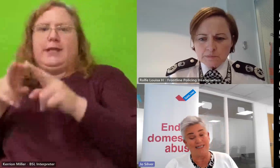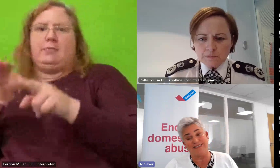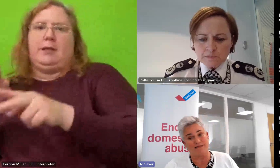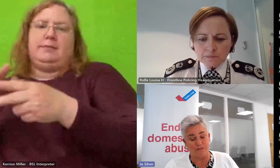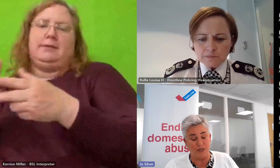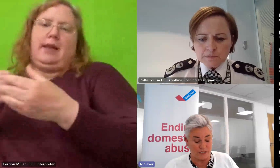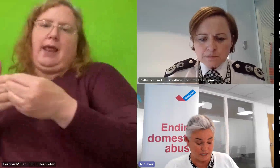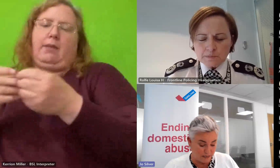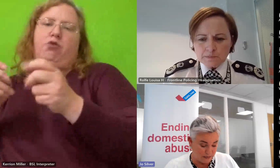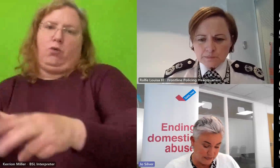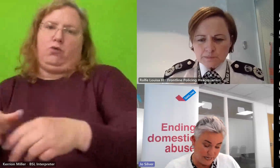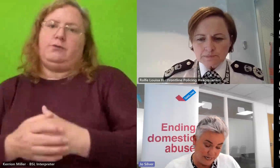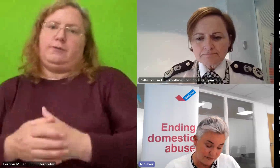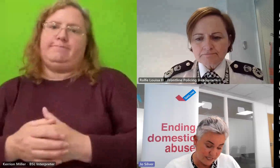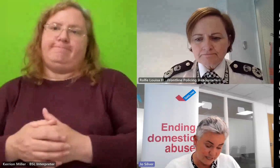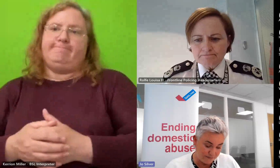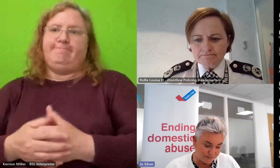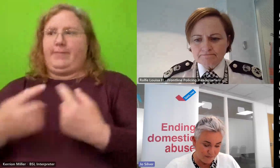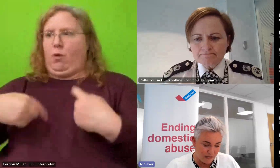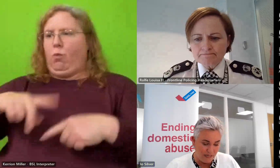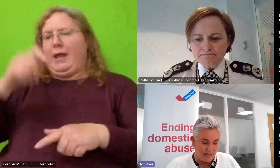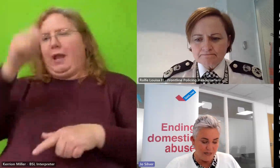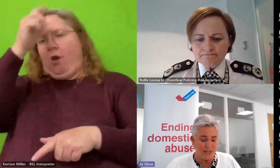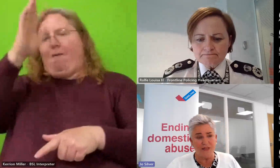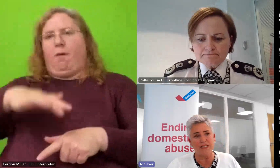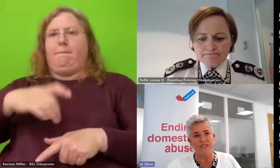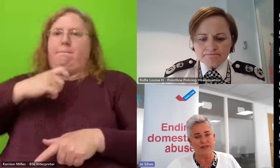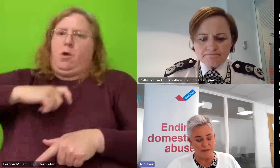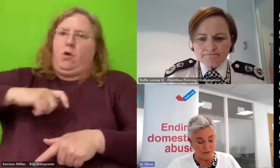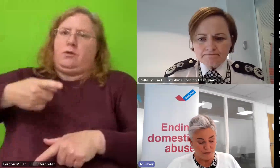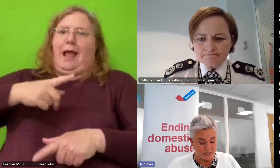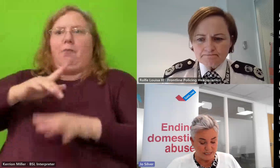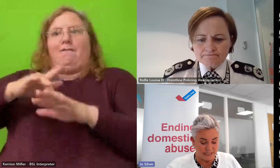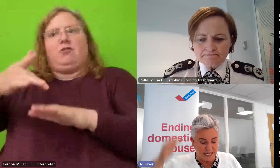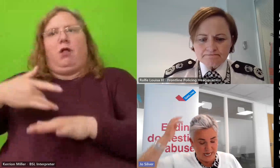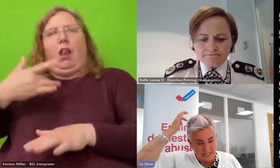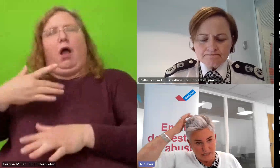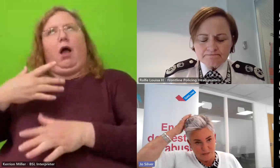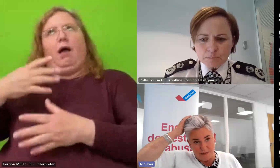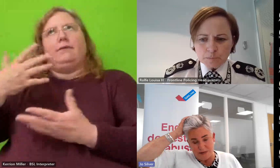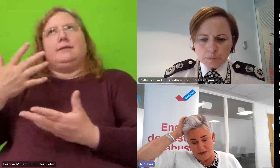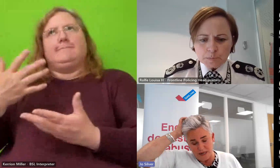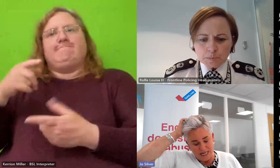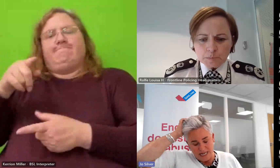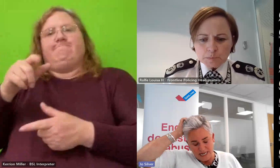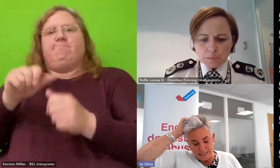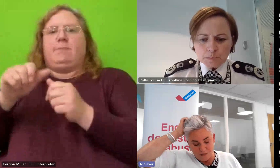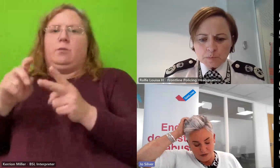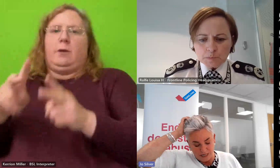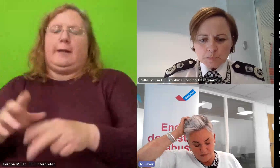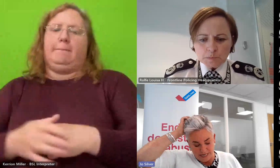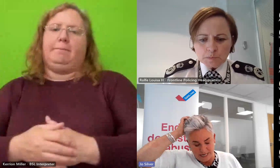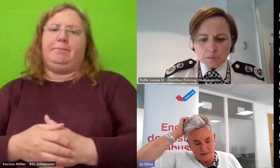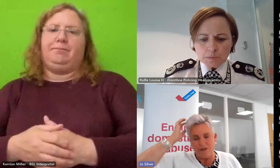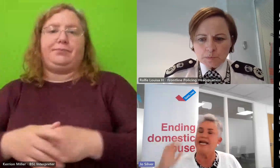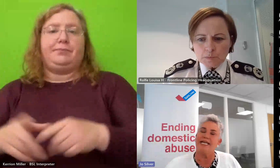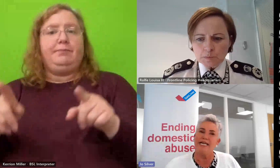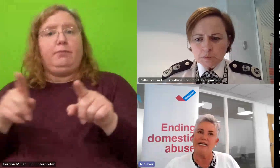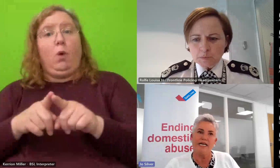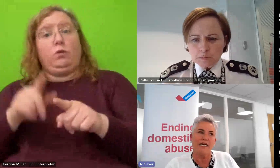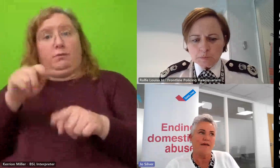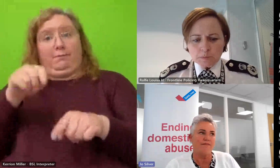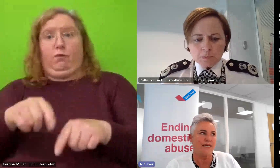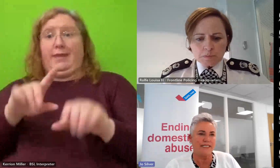and personal lives. The other thing that's really important to say in this webinar is that we're not going to be